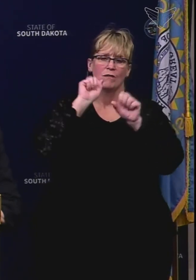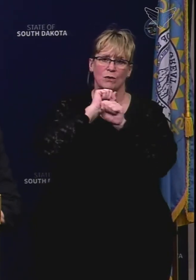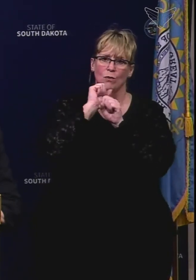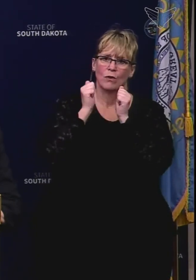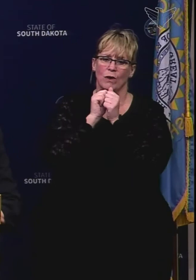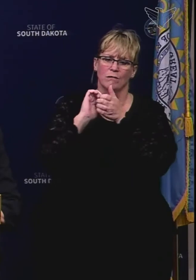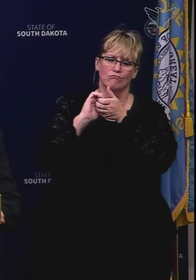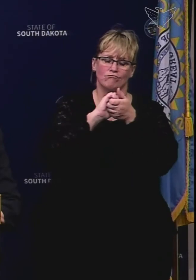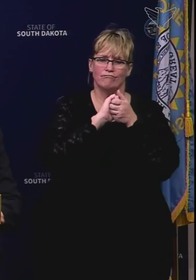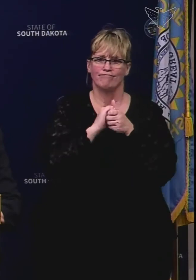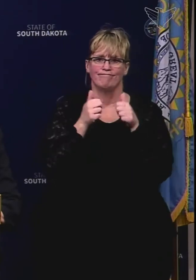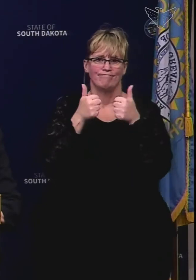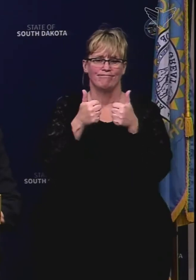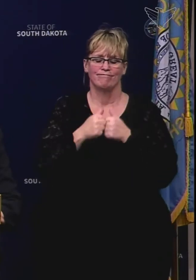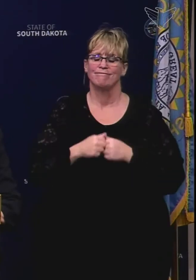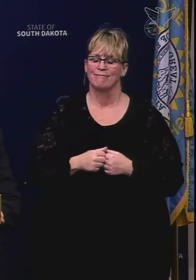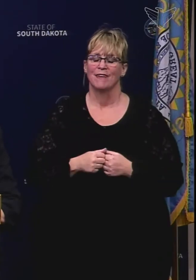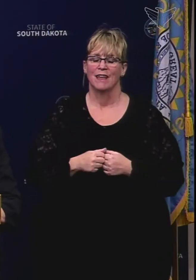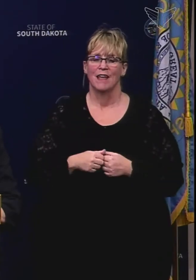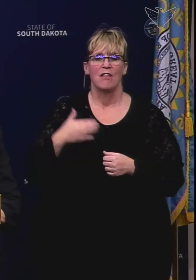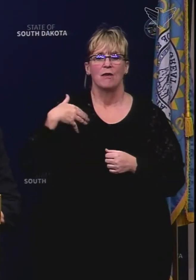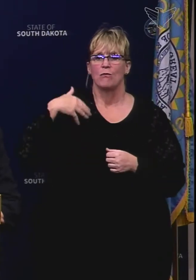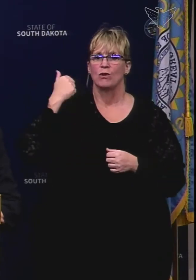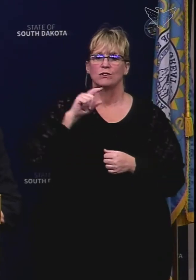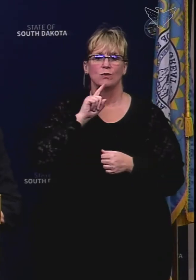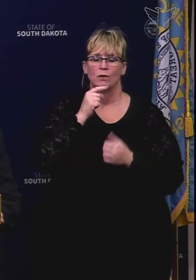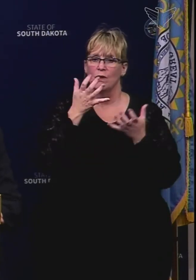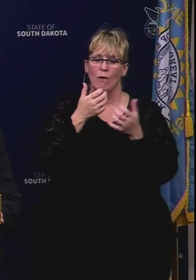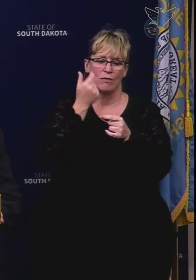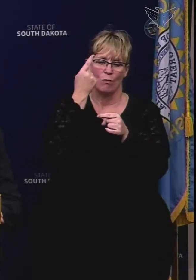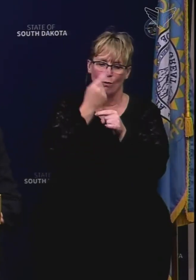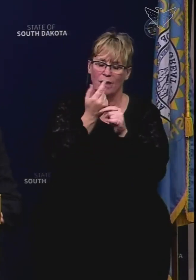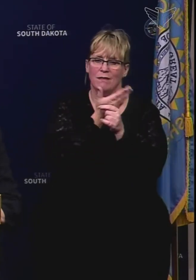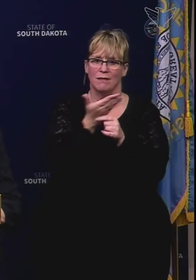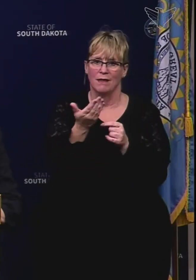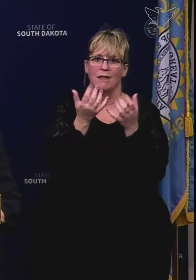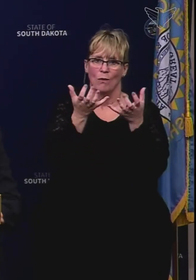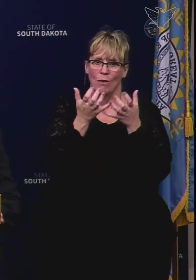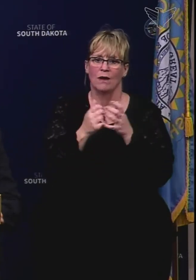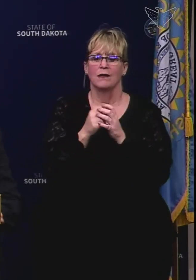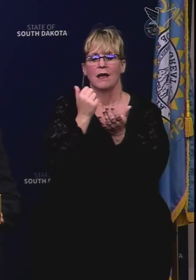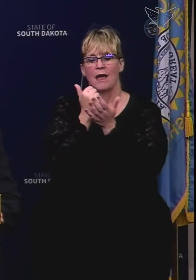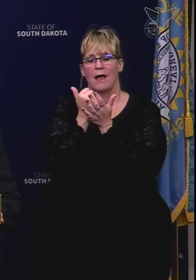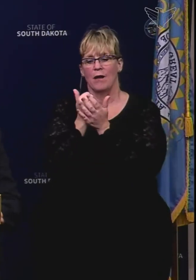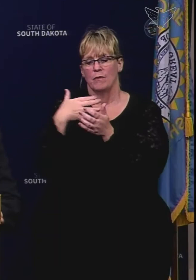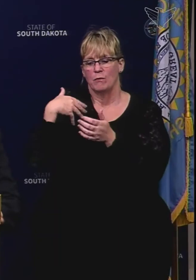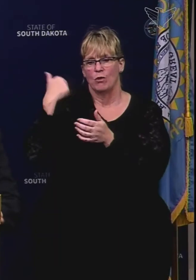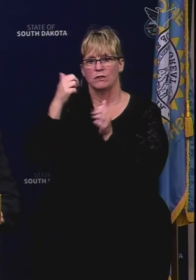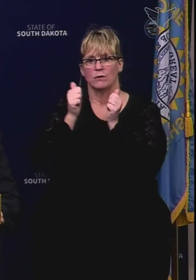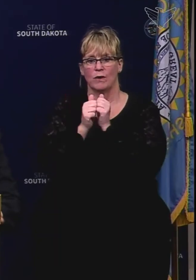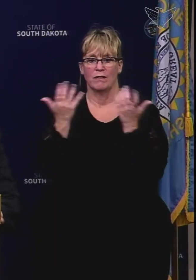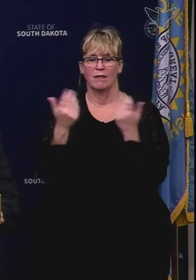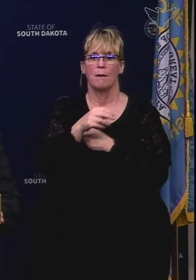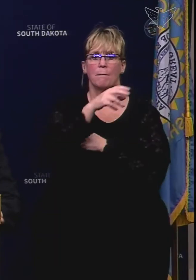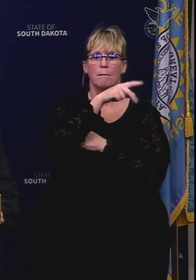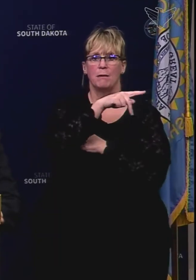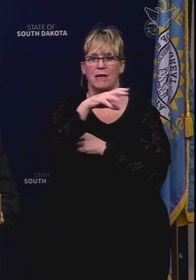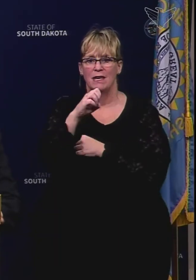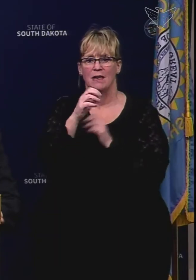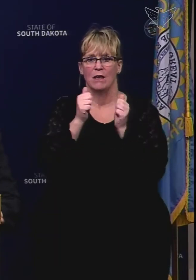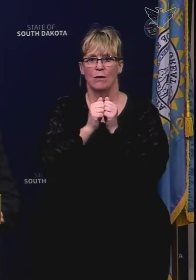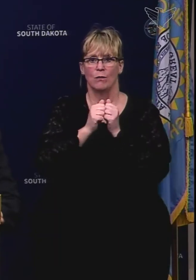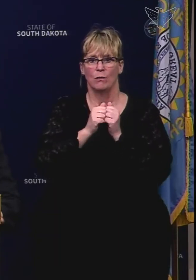By and large, they just want to do the right thing, and we've been able to help them with PPE when